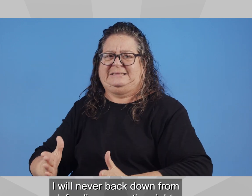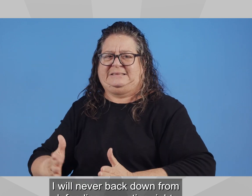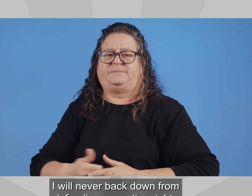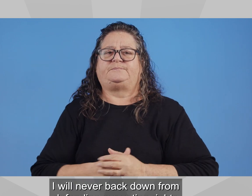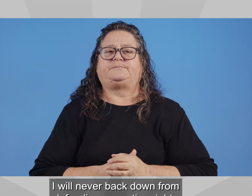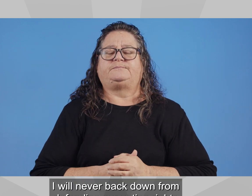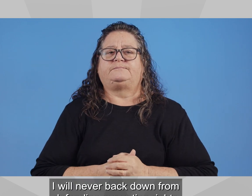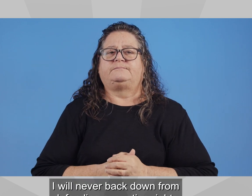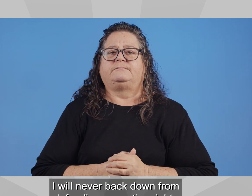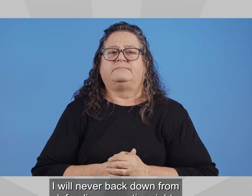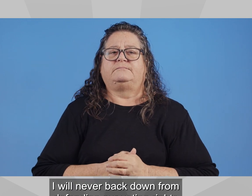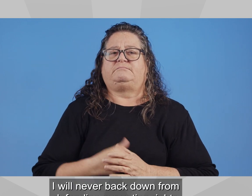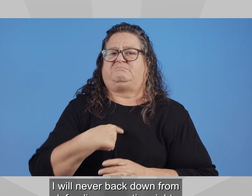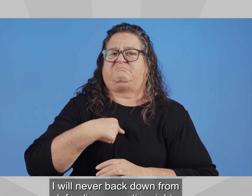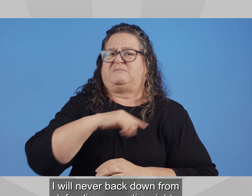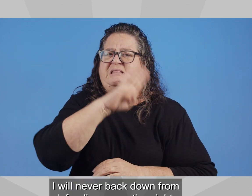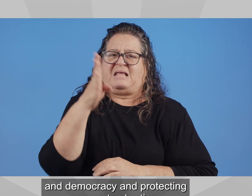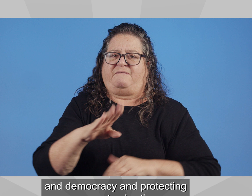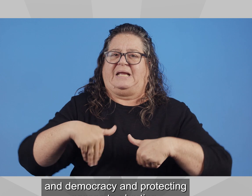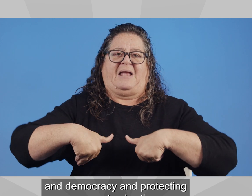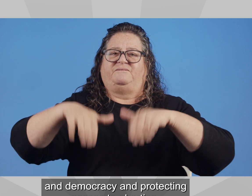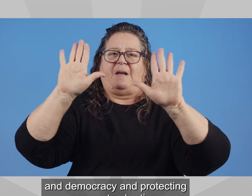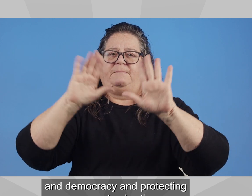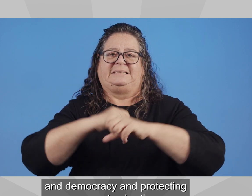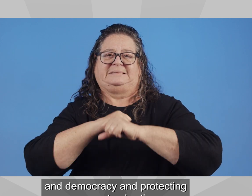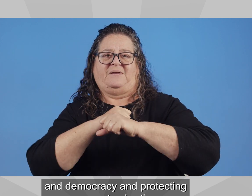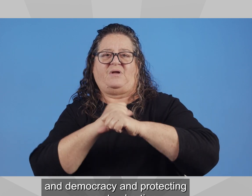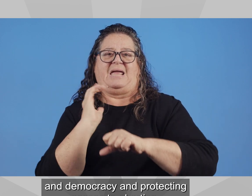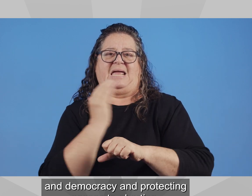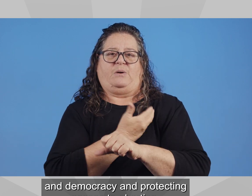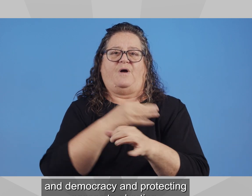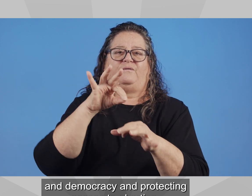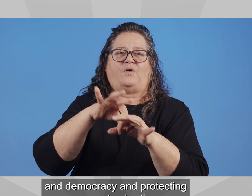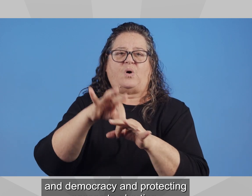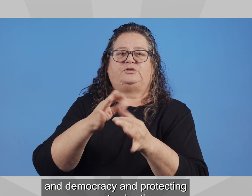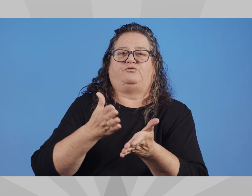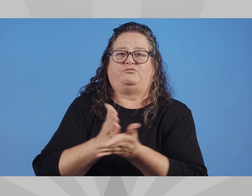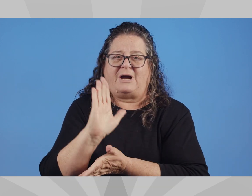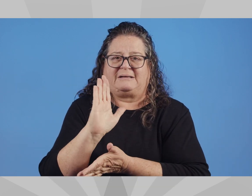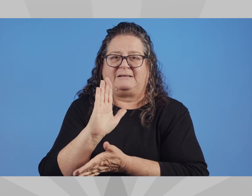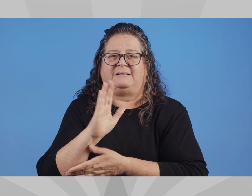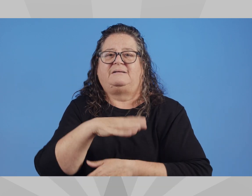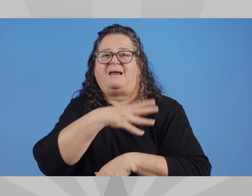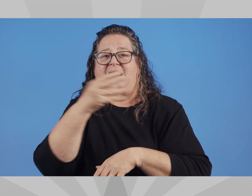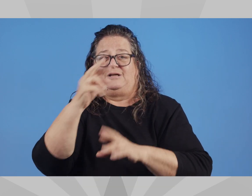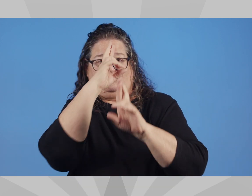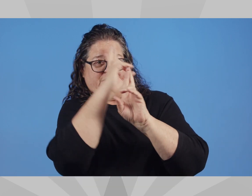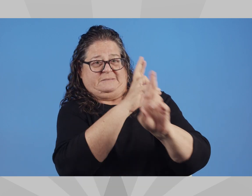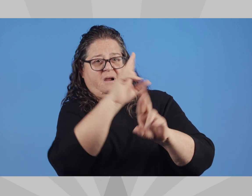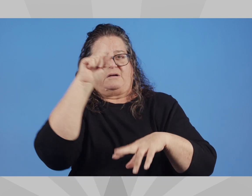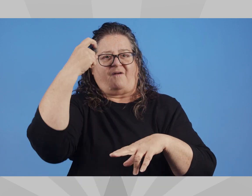I will never back down from defending our voting rights and democracy and protecting access to abortion.